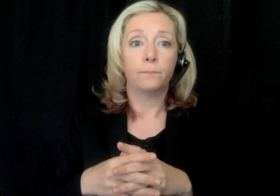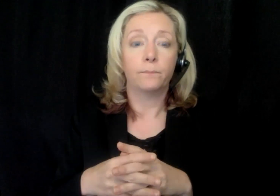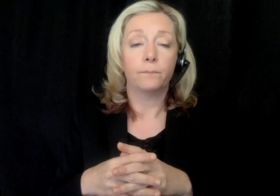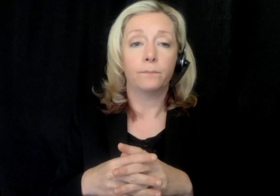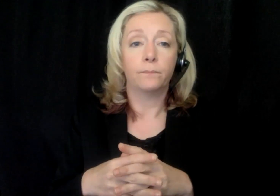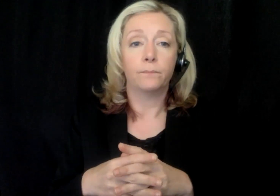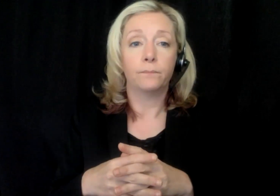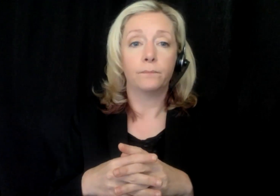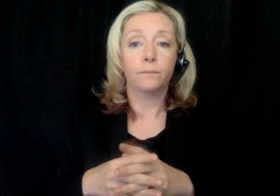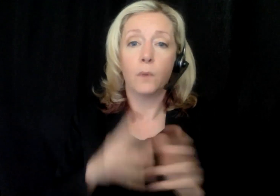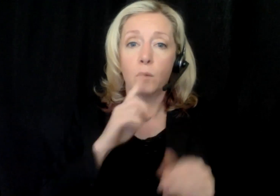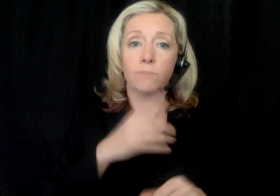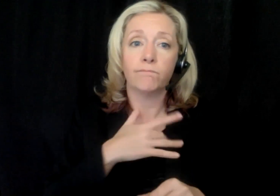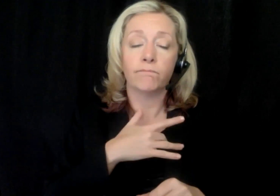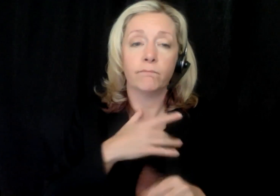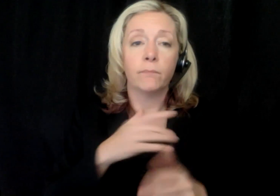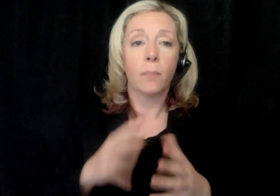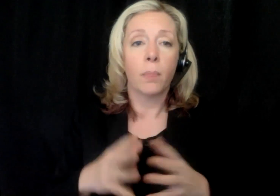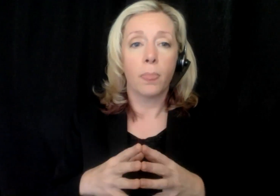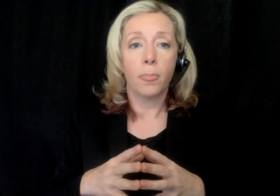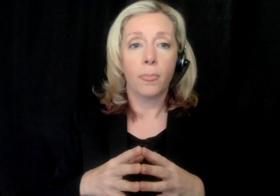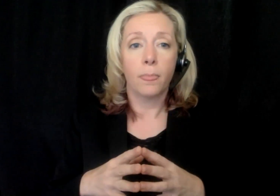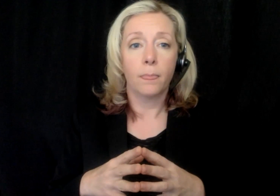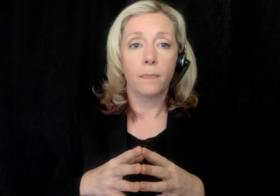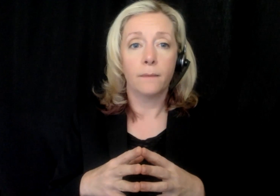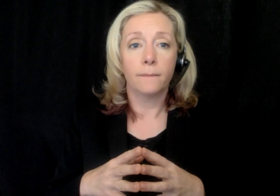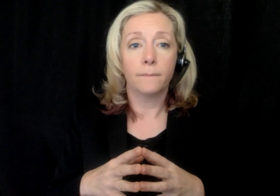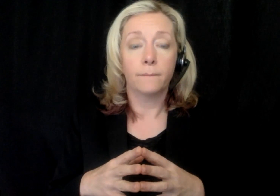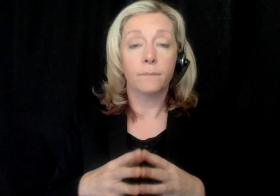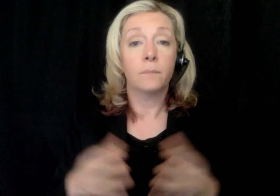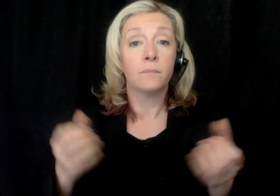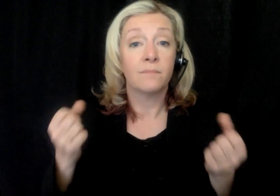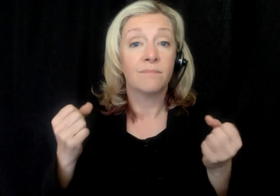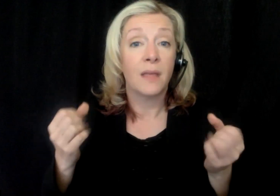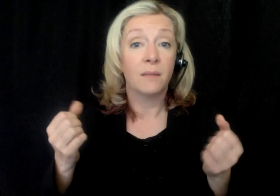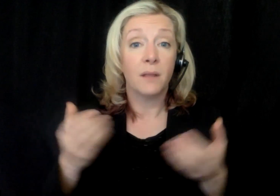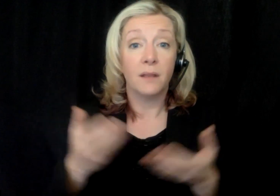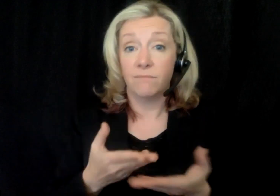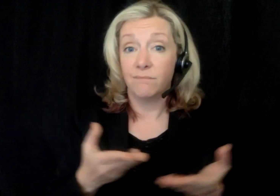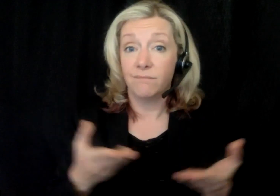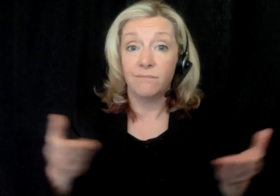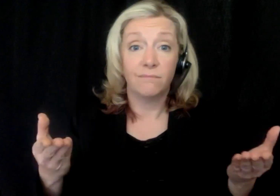heart. That is that many of us with multiple disabilities